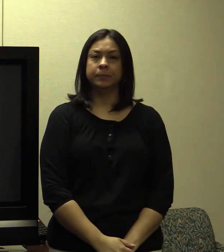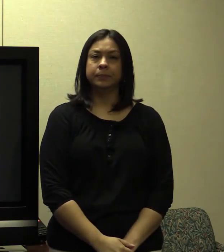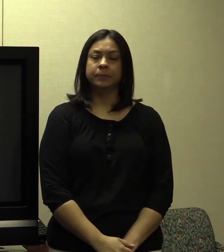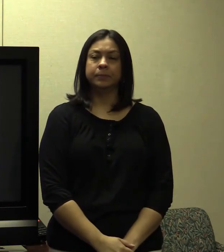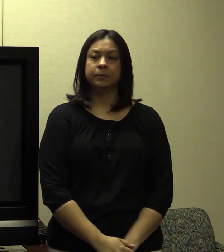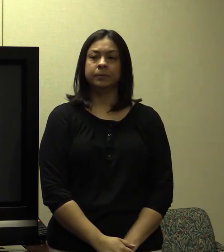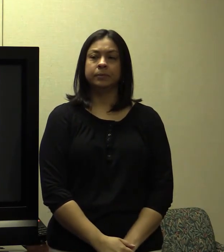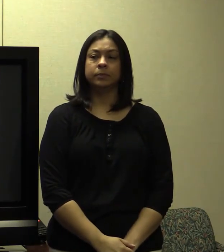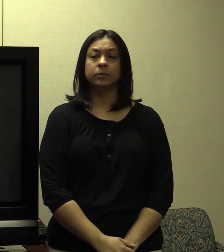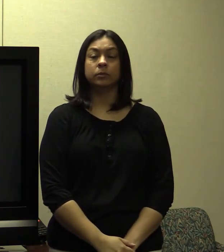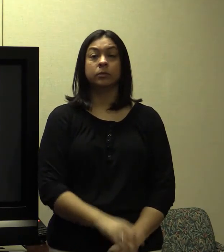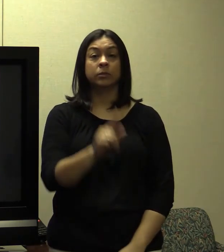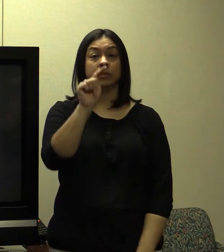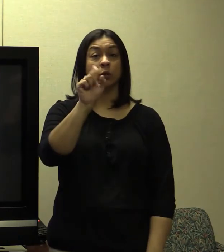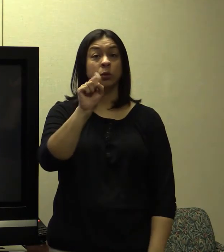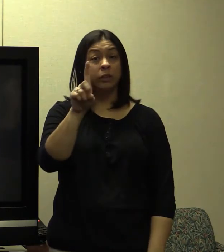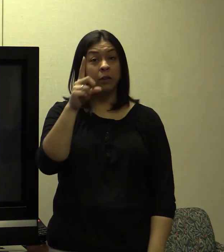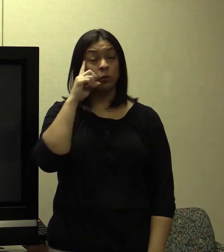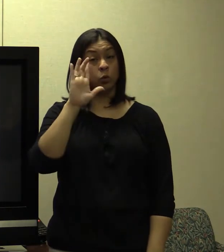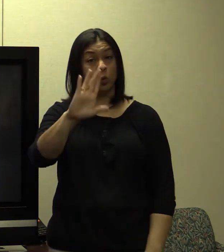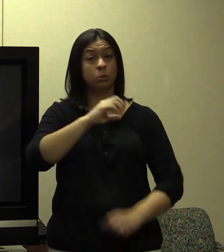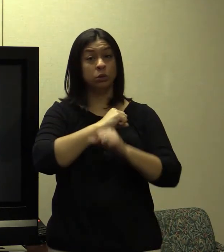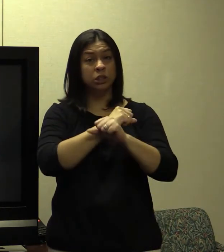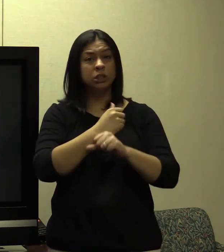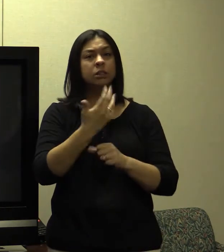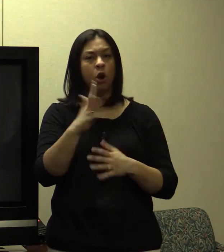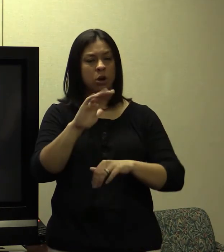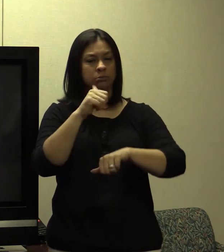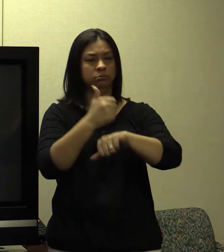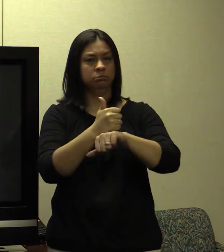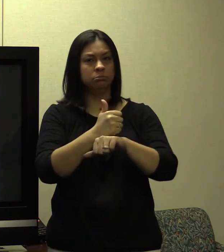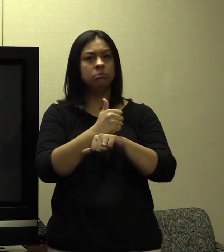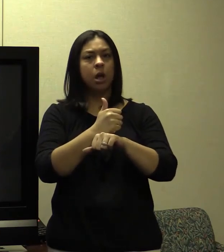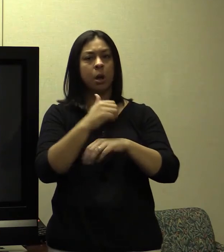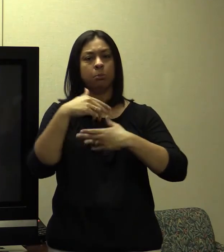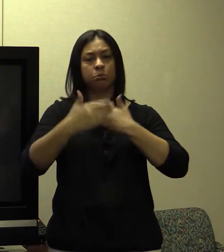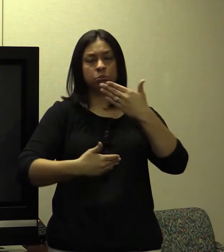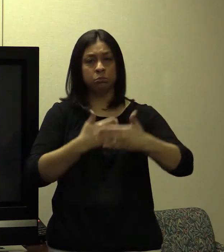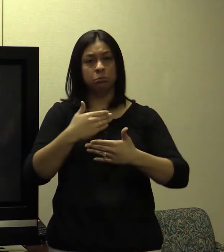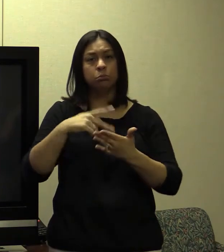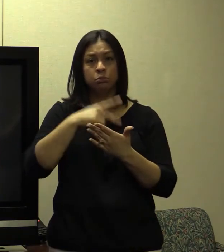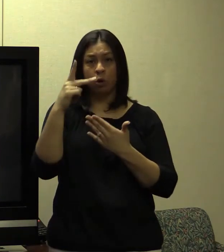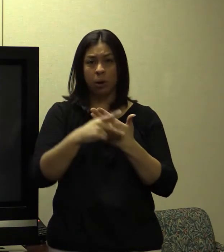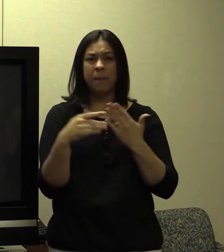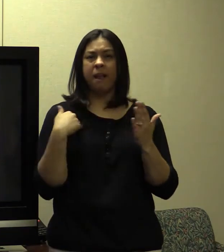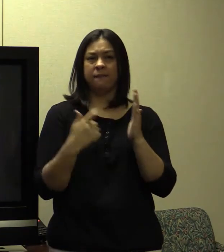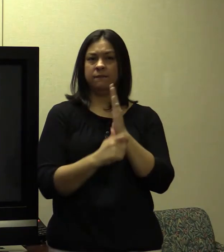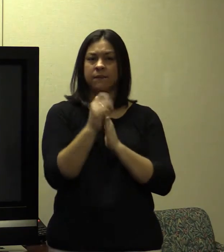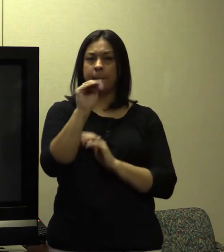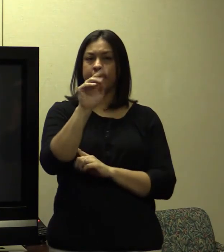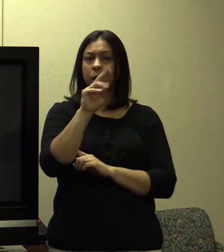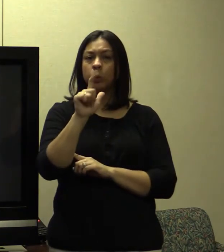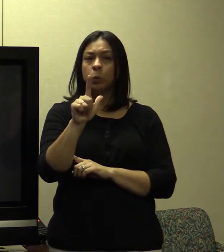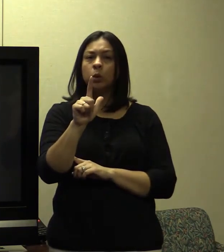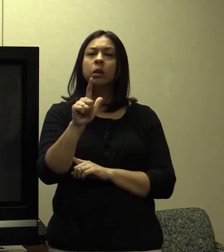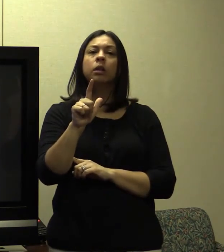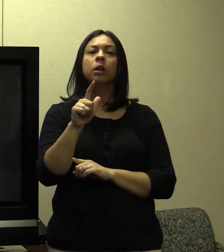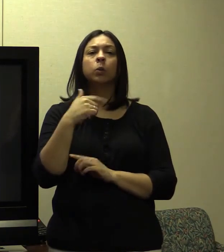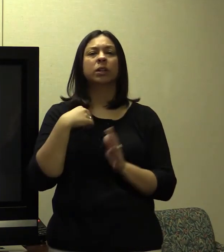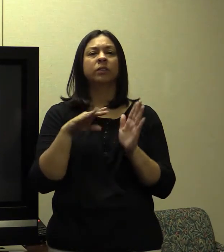So Texas School for the Deaf, for your protection, has established a written program, which is the manual, developed engineered controls, which means they've